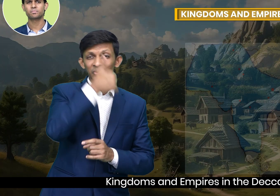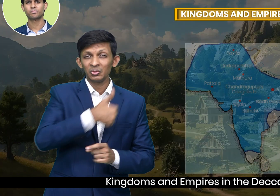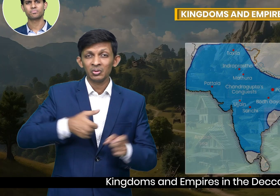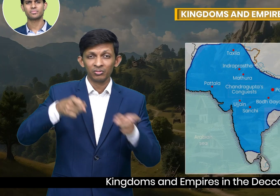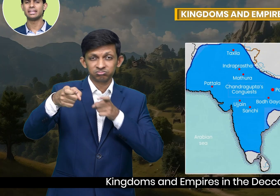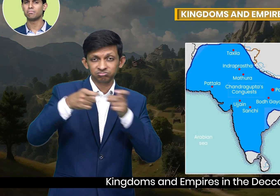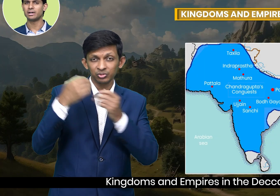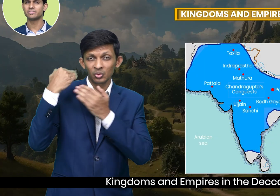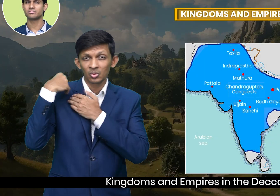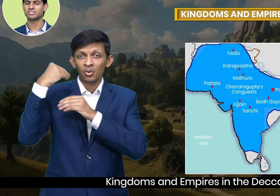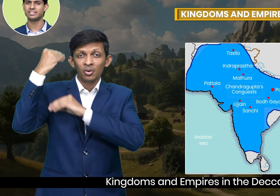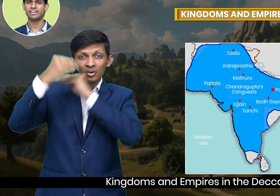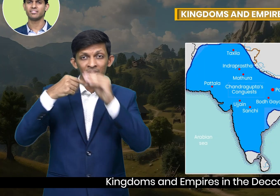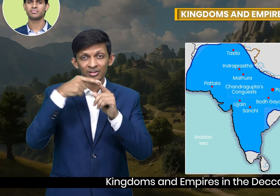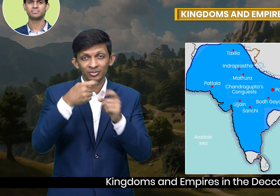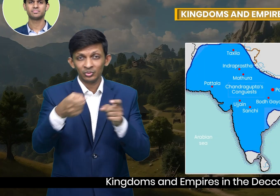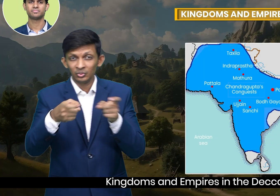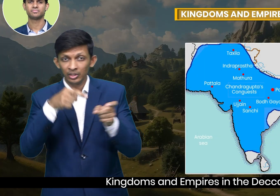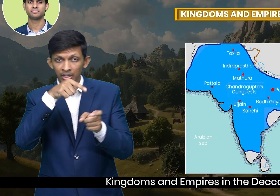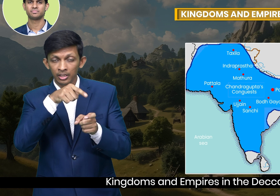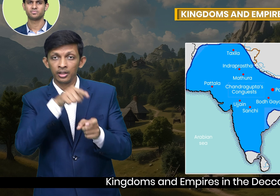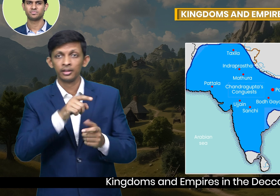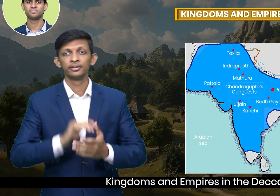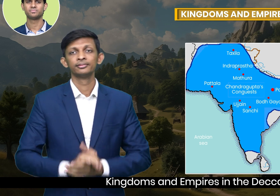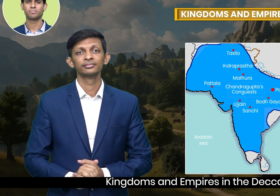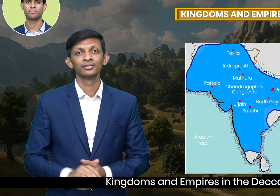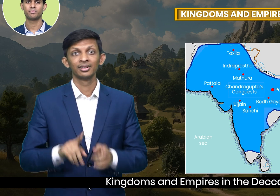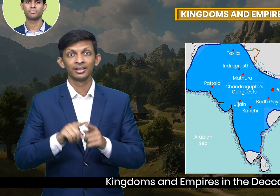Kingdoms and empires in the Deccan.